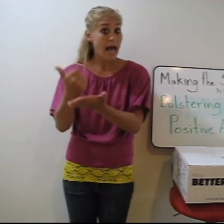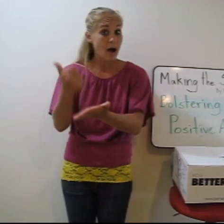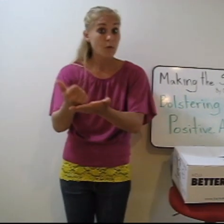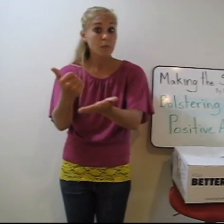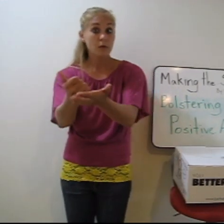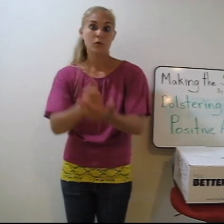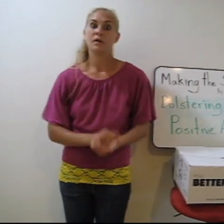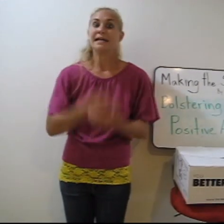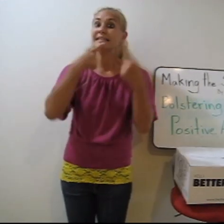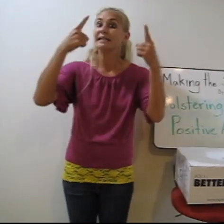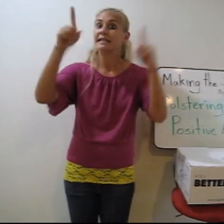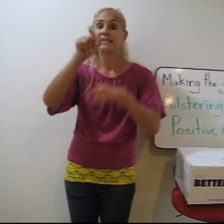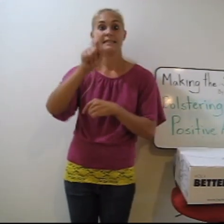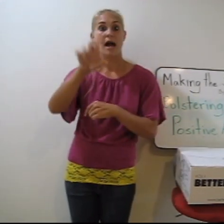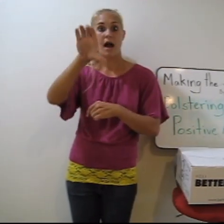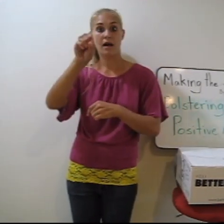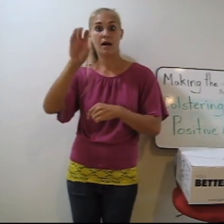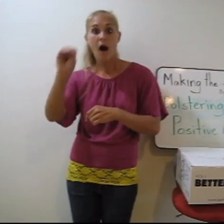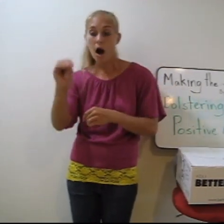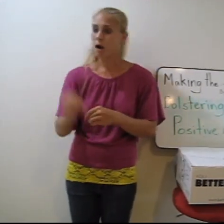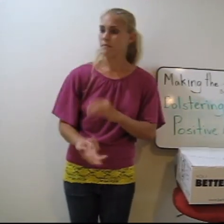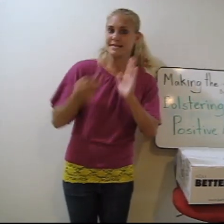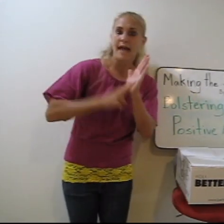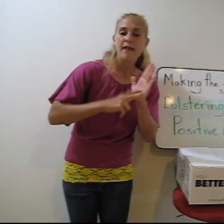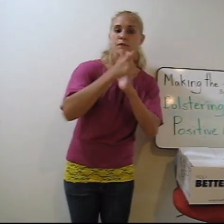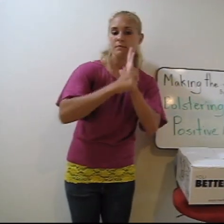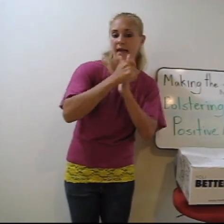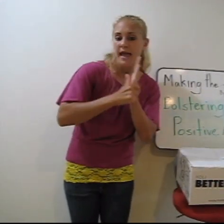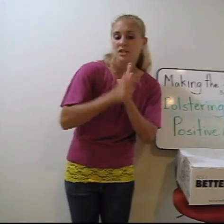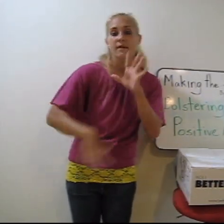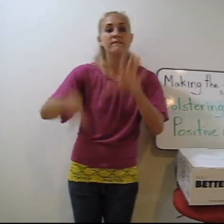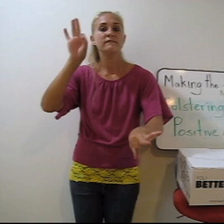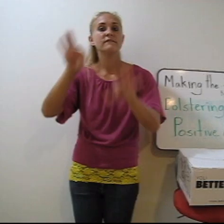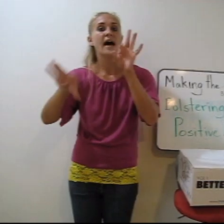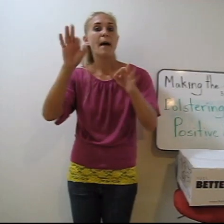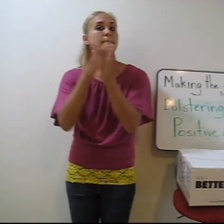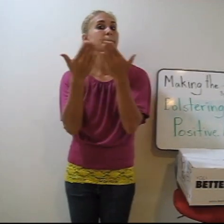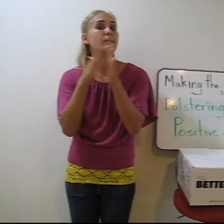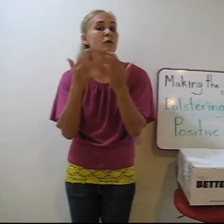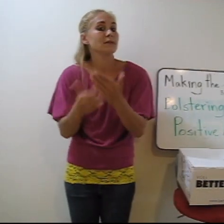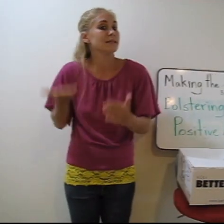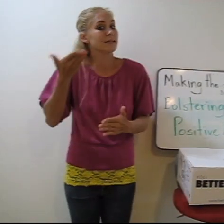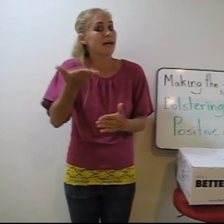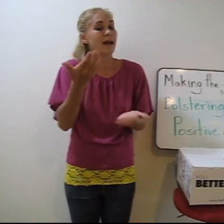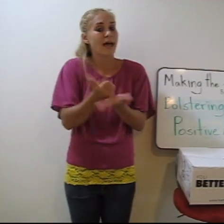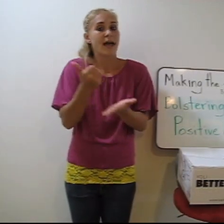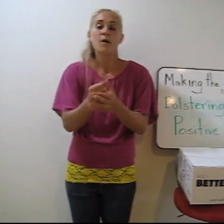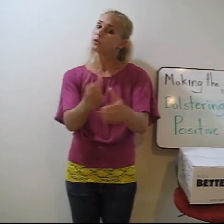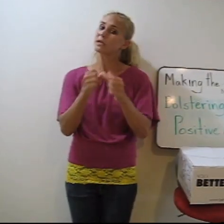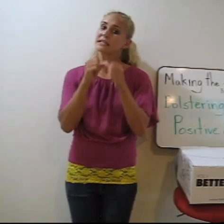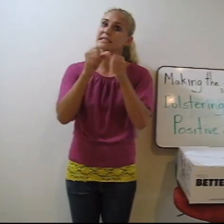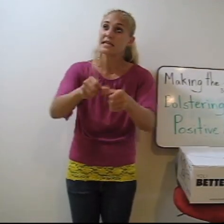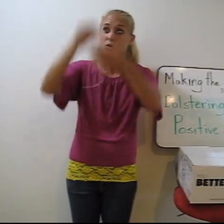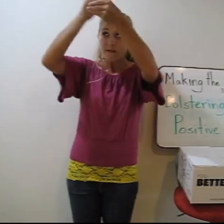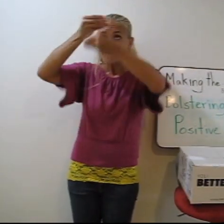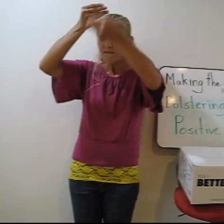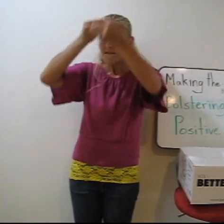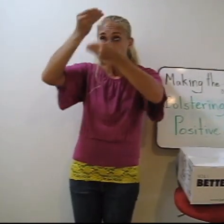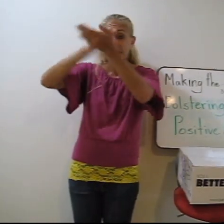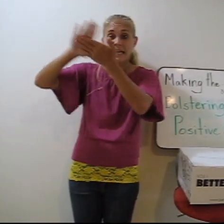success.com, subscribe to Success Magazine, and find other books and audio programs to continue to feed and flush your mind. As mentioned